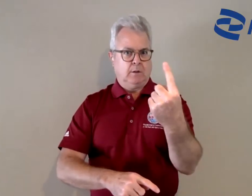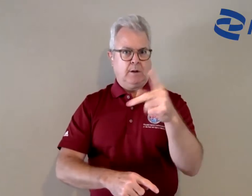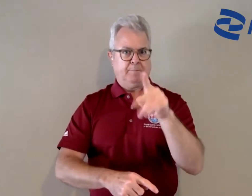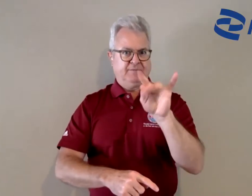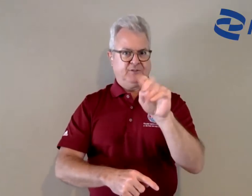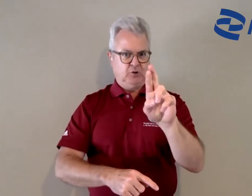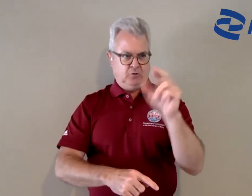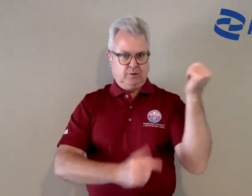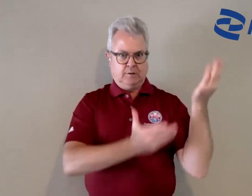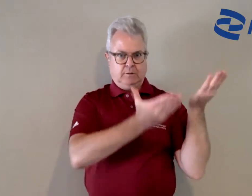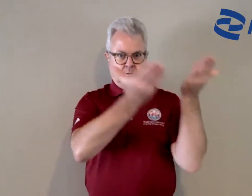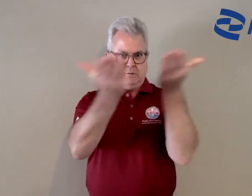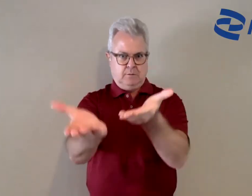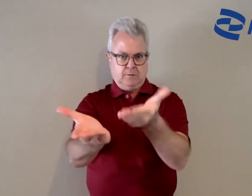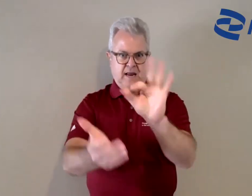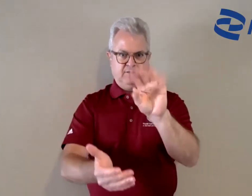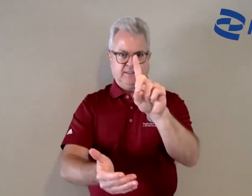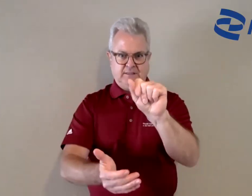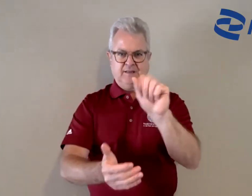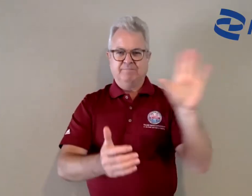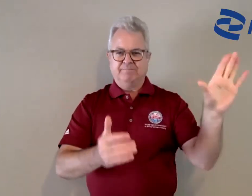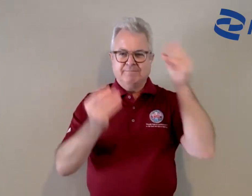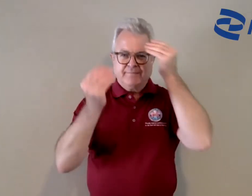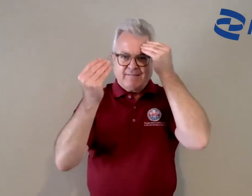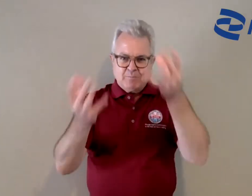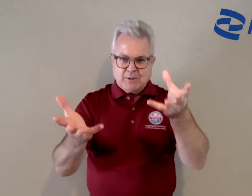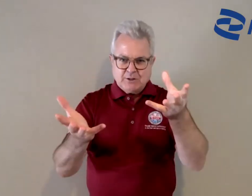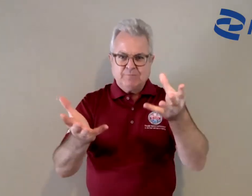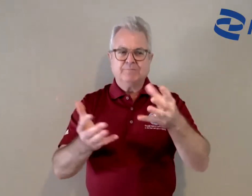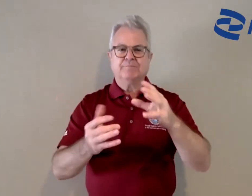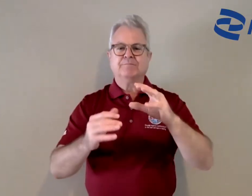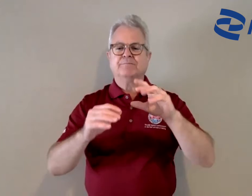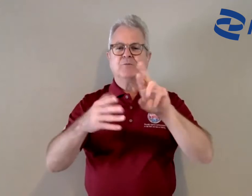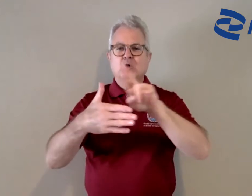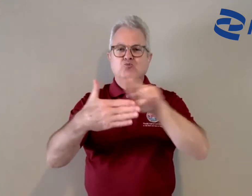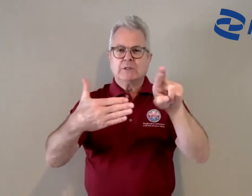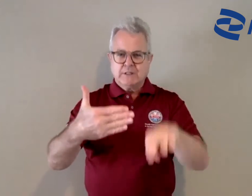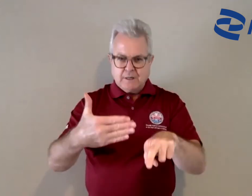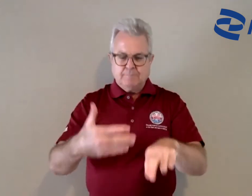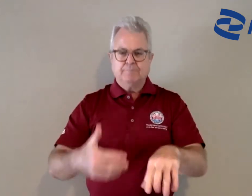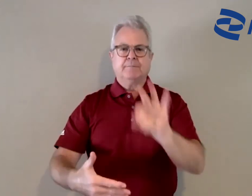the Pfizer booster shot only.